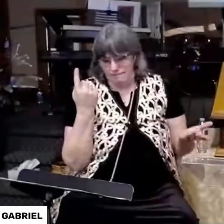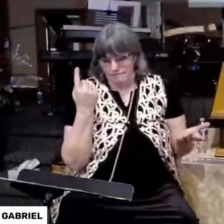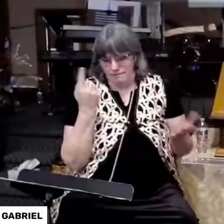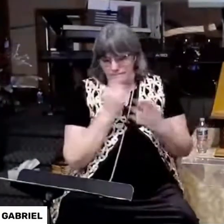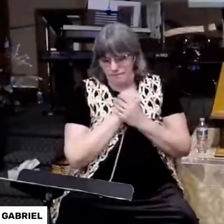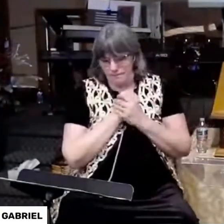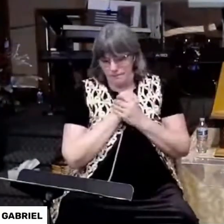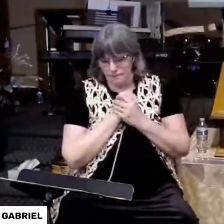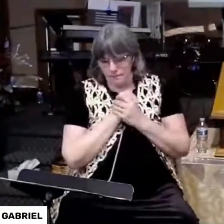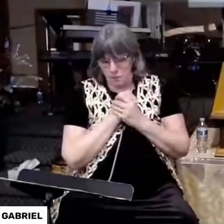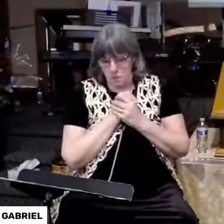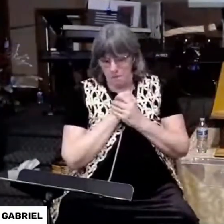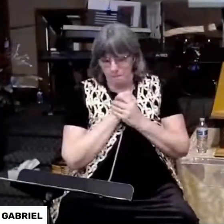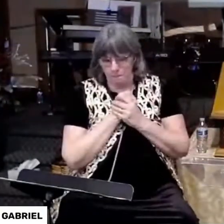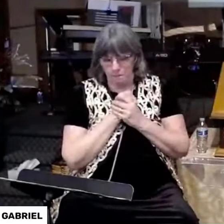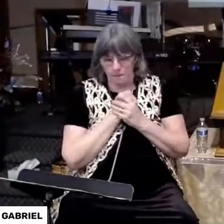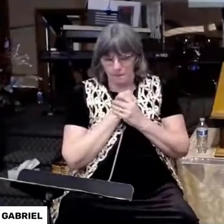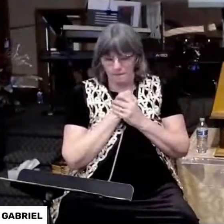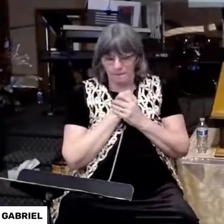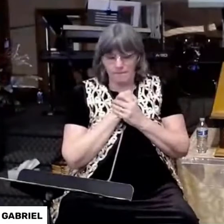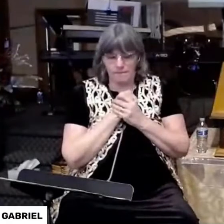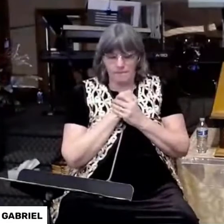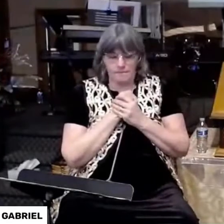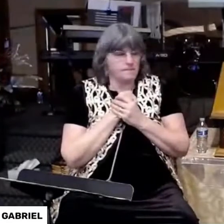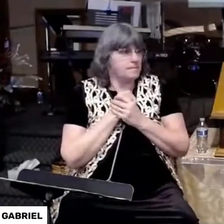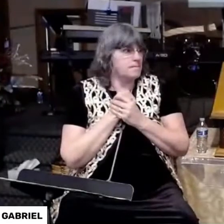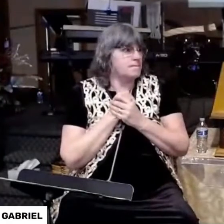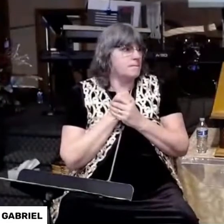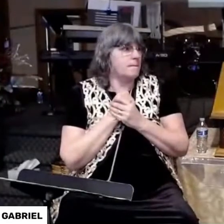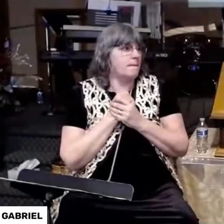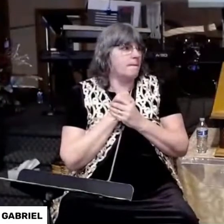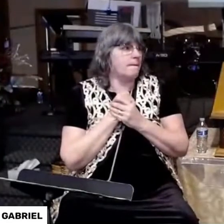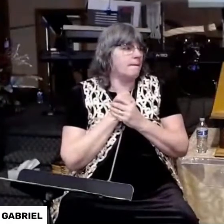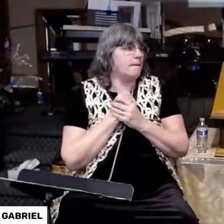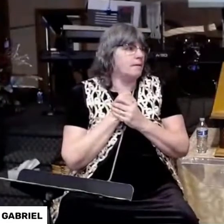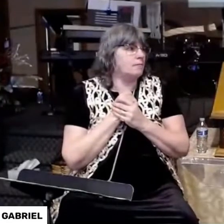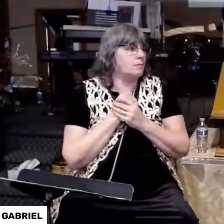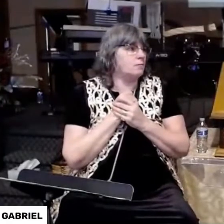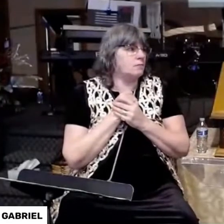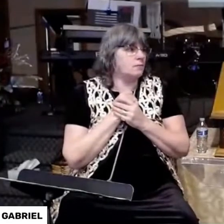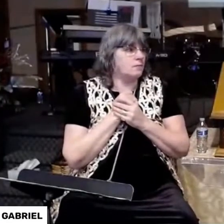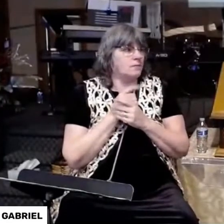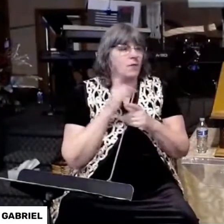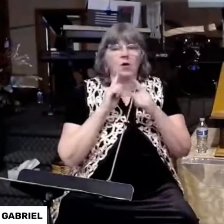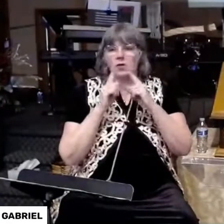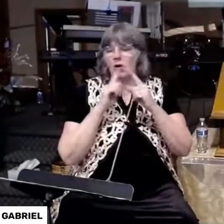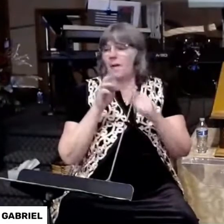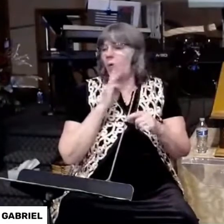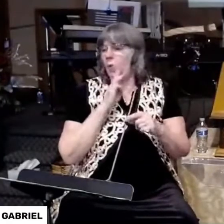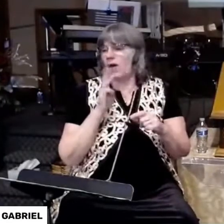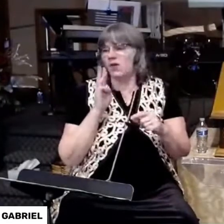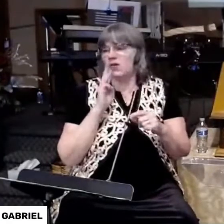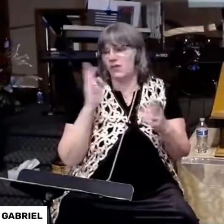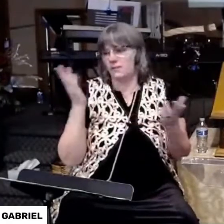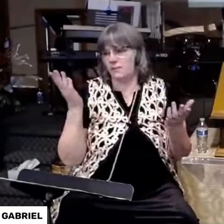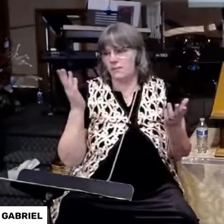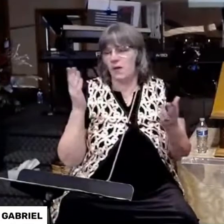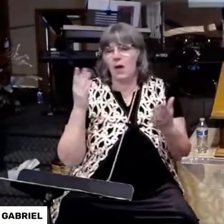of widows? About widows, we talk about, you know, it's like, thank God we live